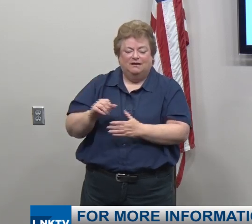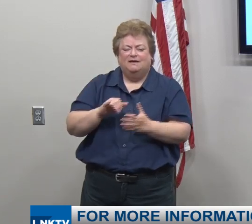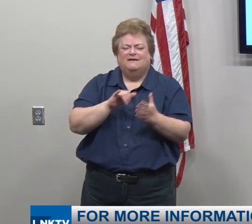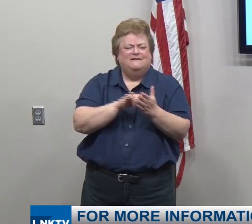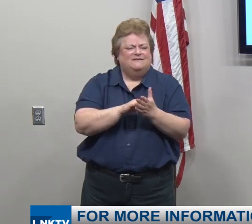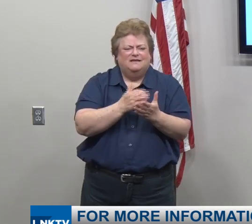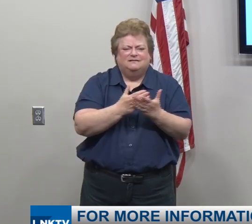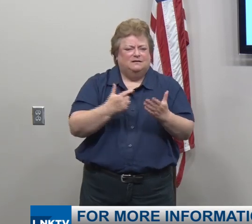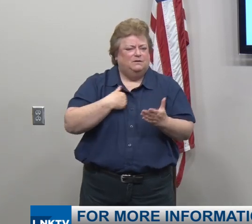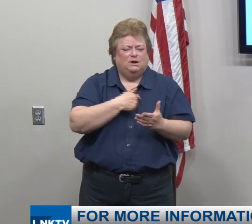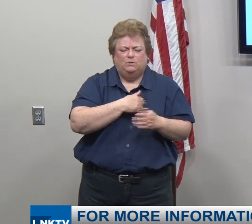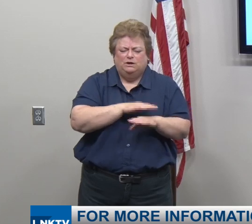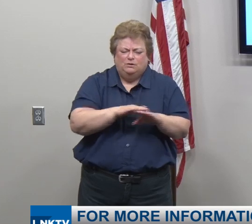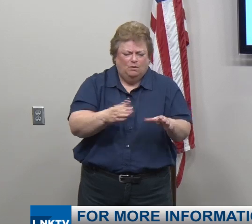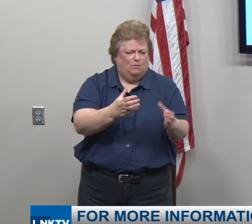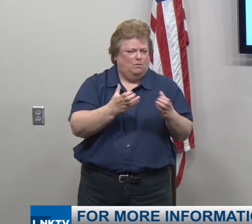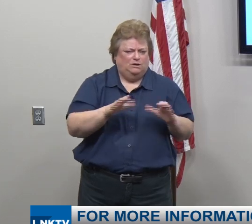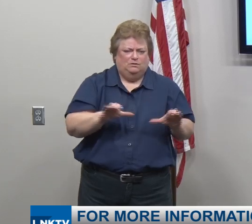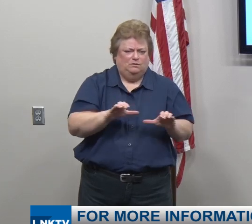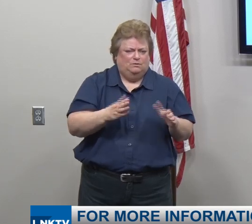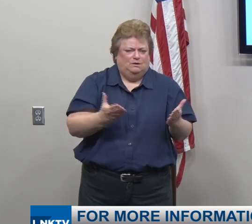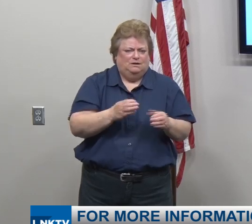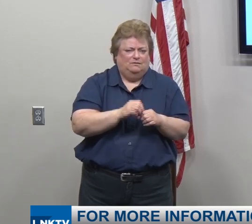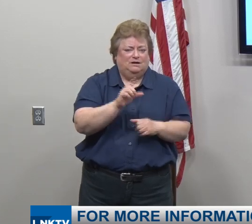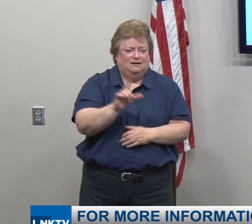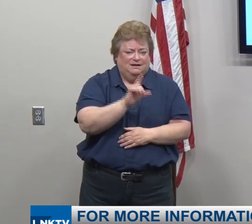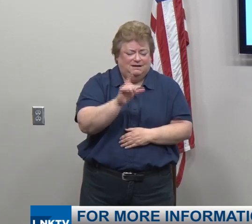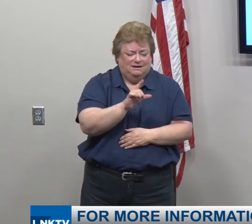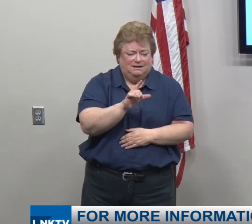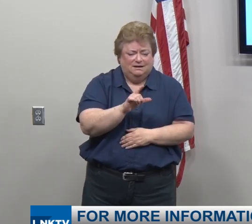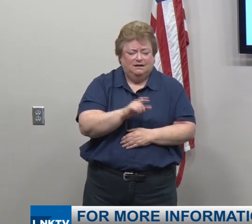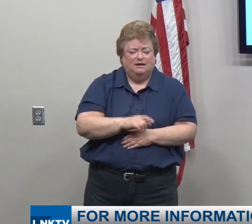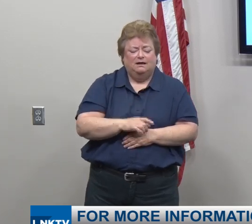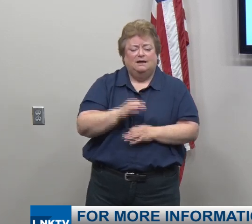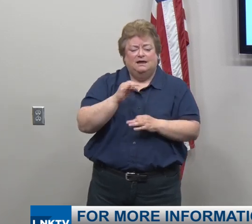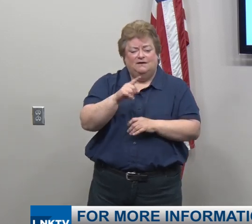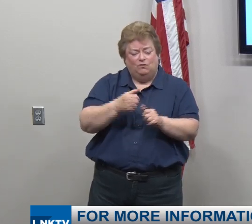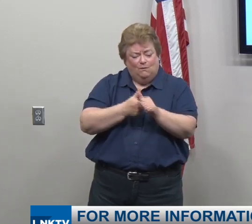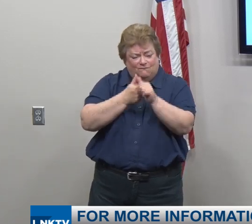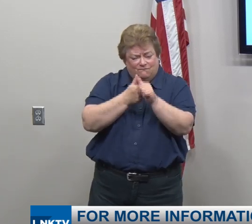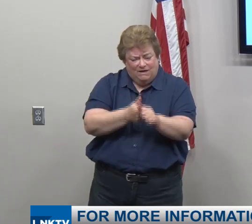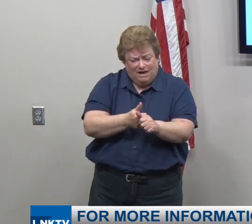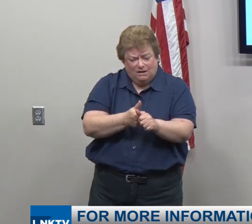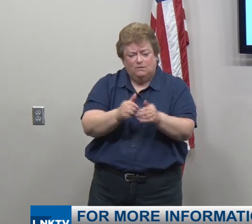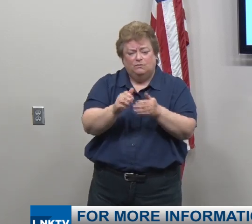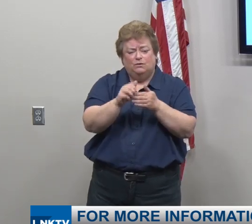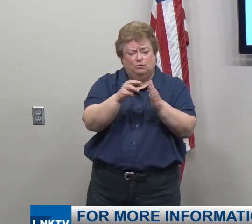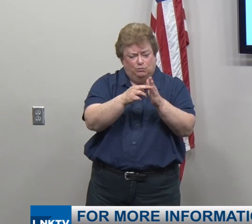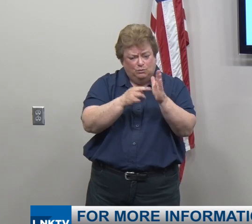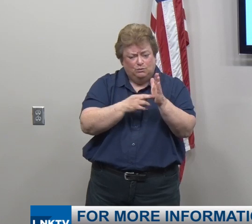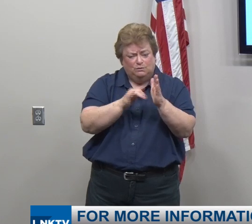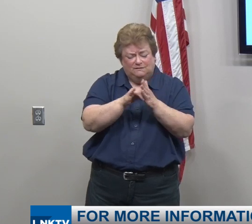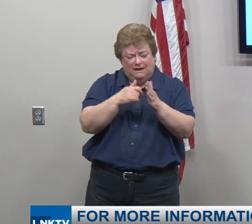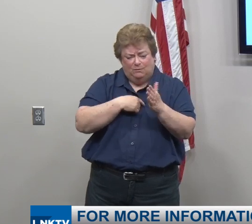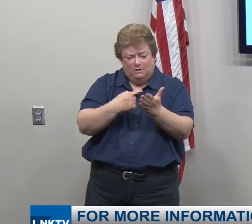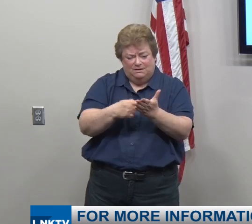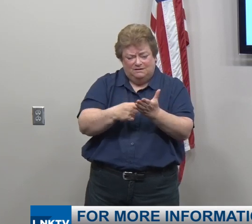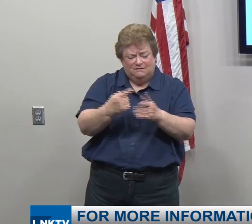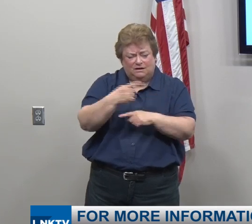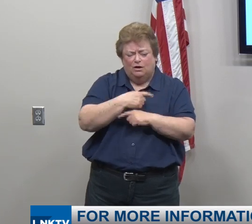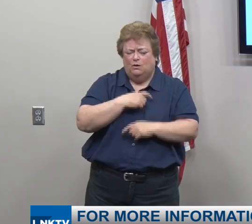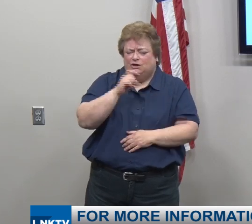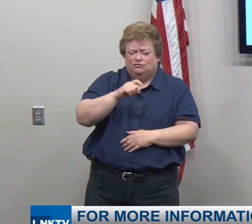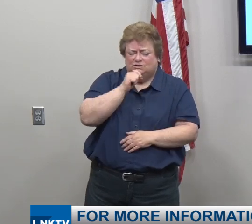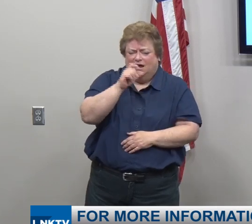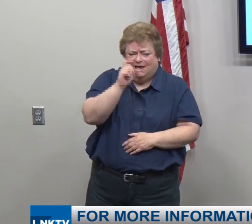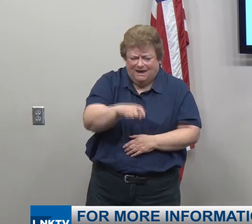not want to have to do in Lincoln. Again, with your faithful observance of the guidelines we discussed today, we should not have to do that. But